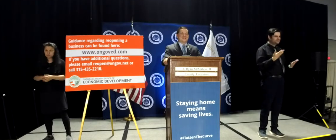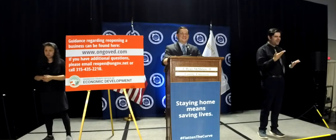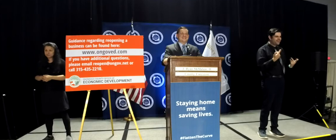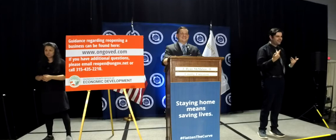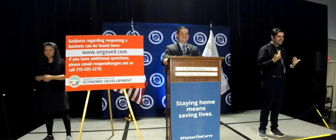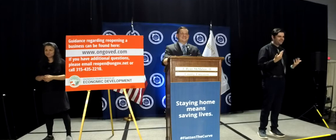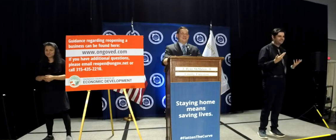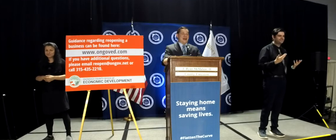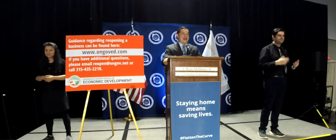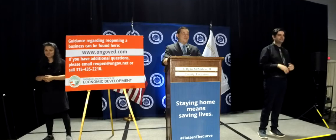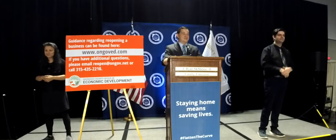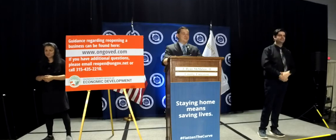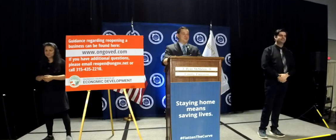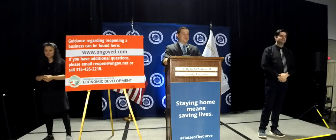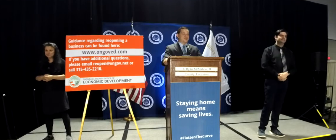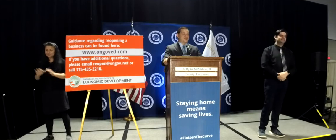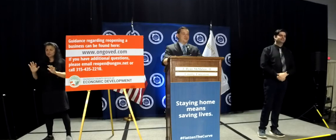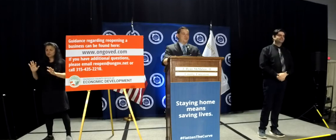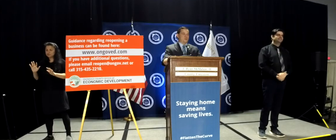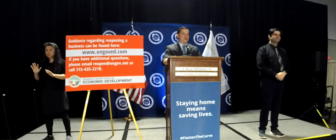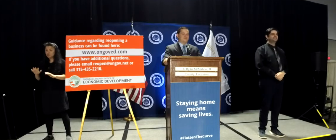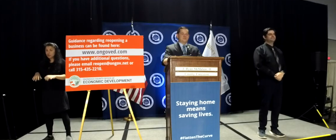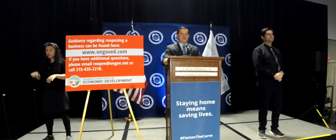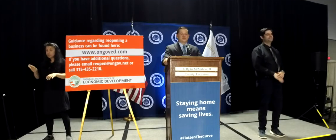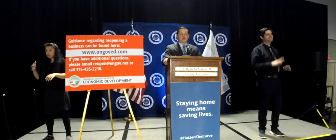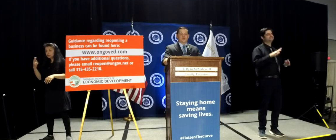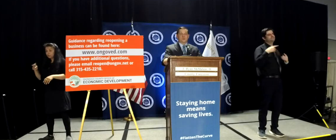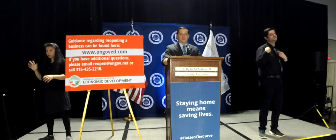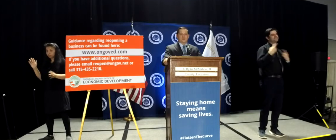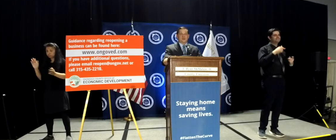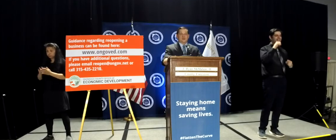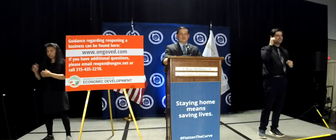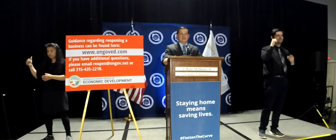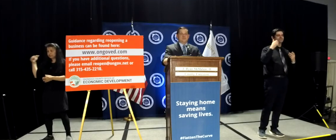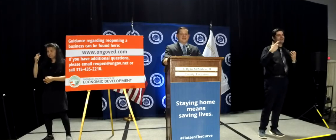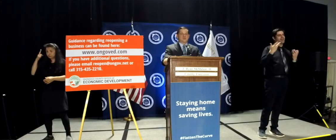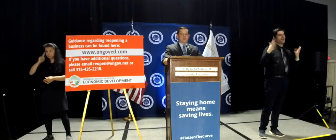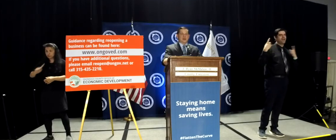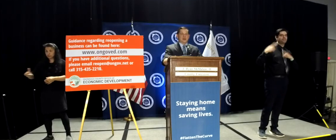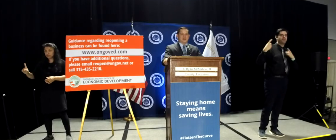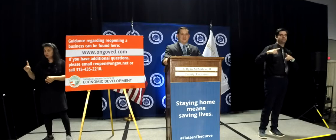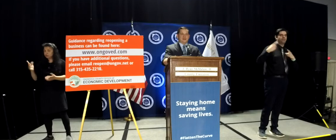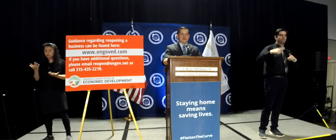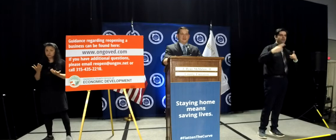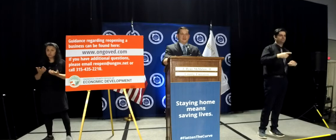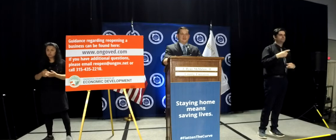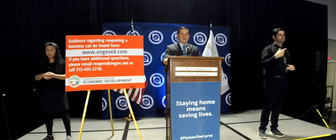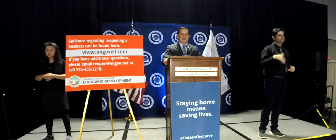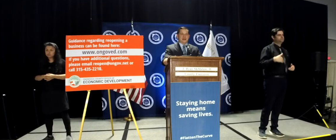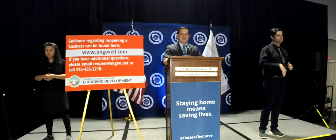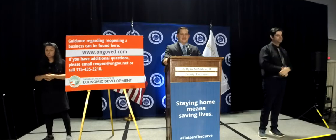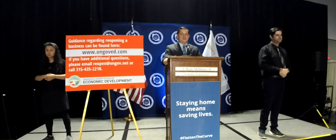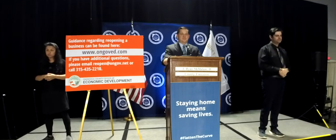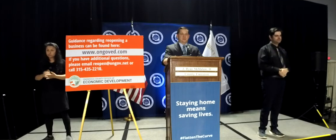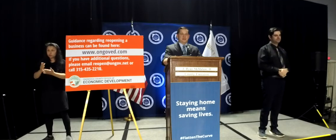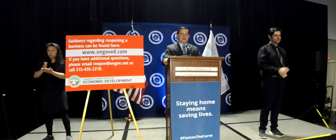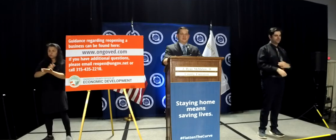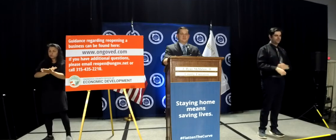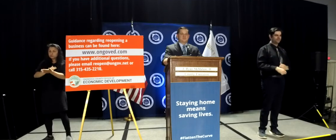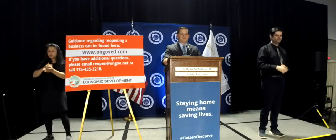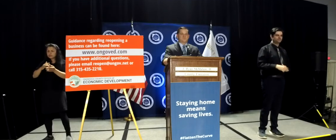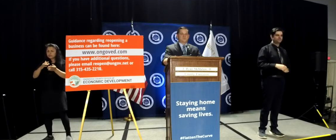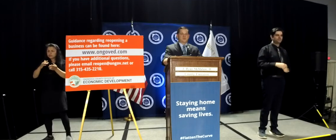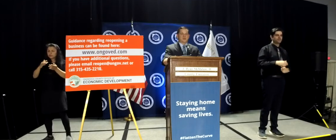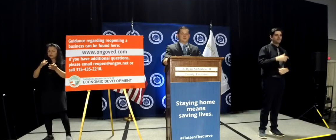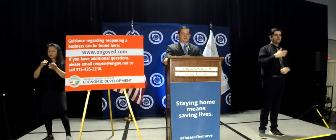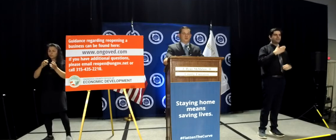Look, a lot happened since we saw each other, right? And so the best way that I can explain